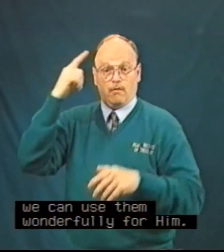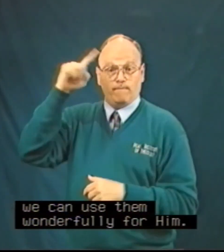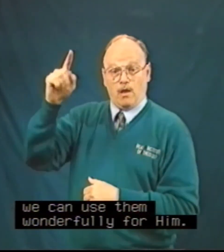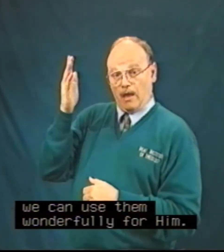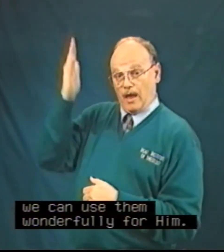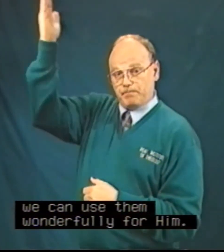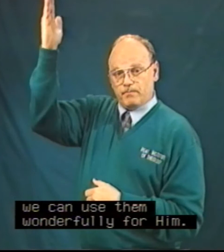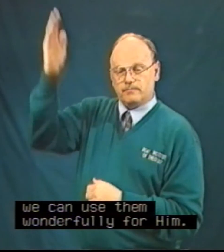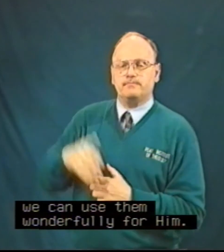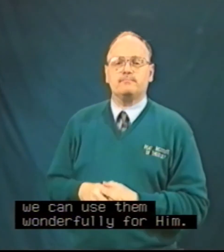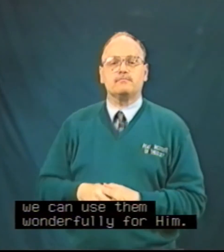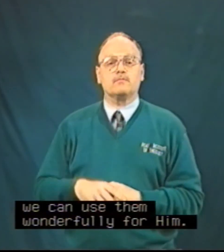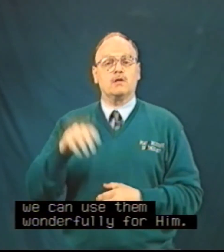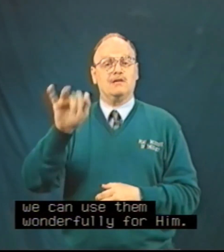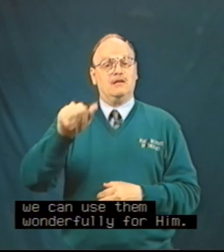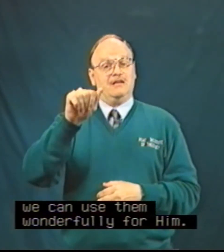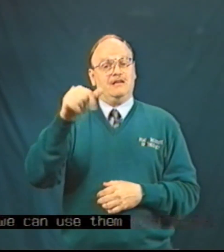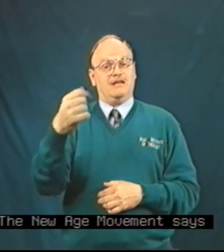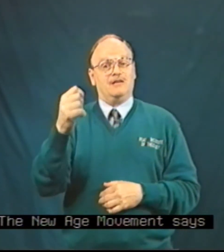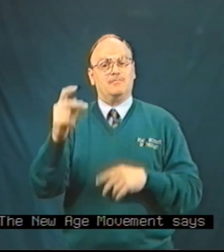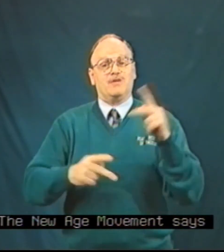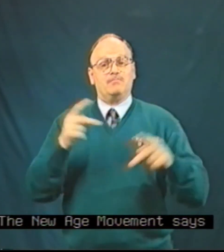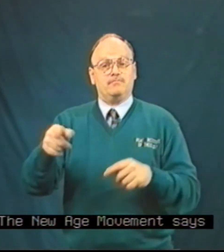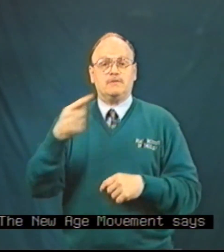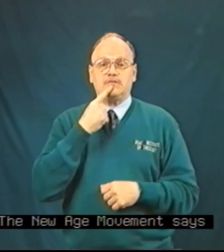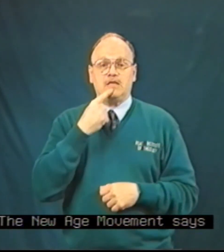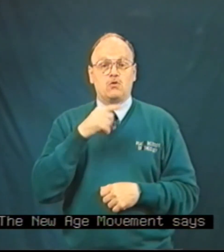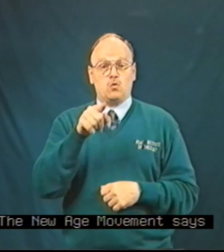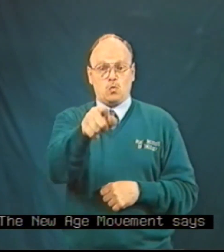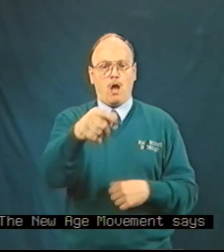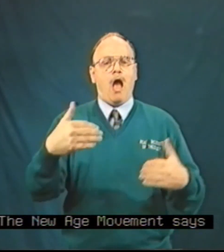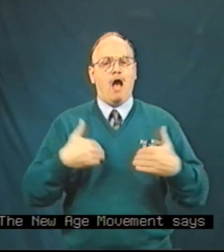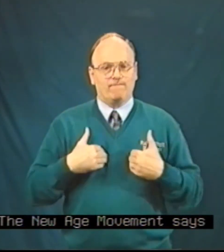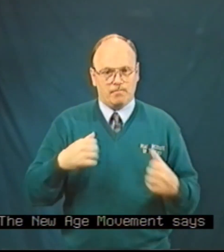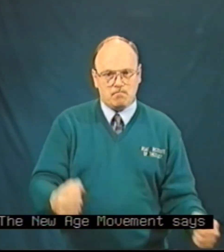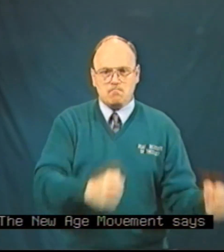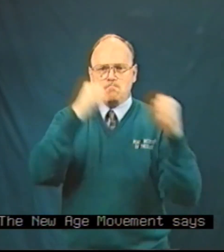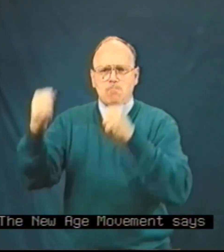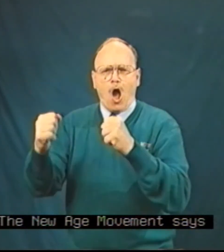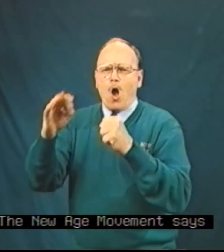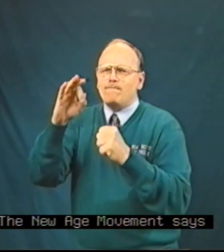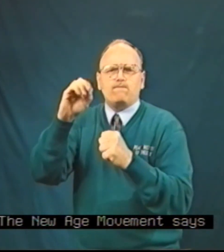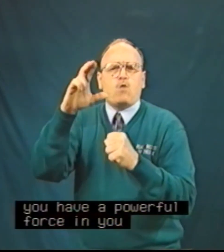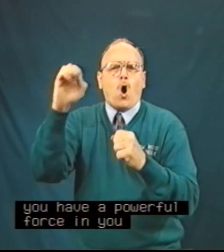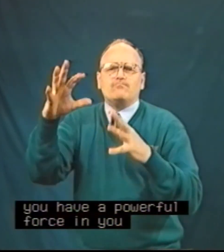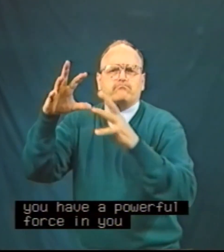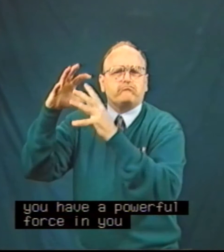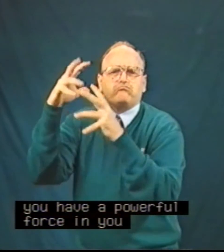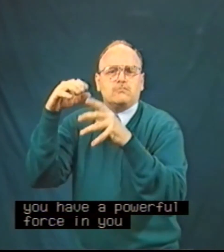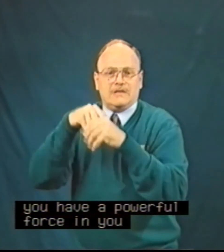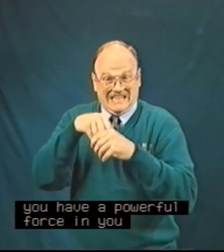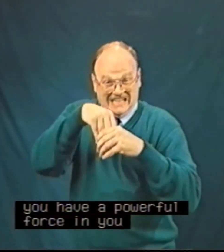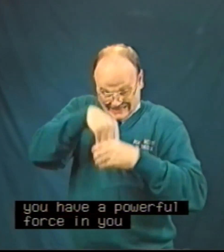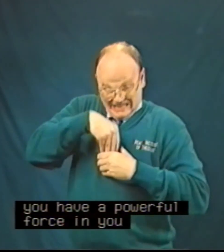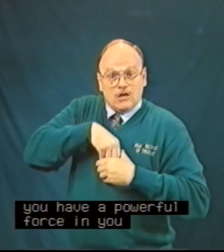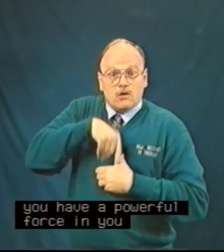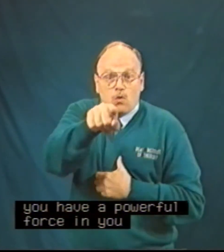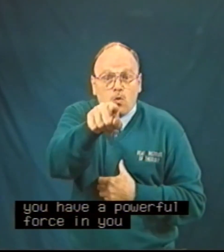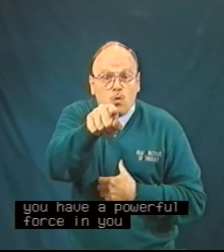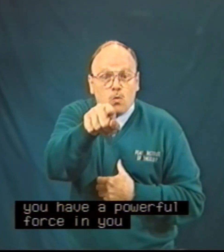wonderfully for him. The New Age movement says you have a powerful force in